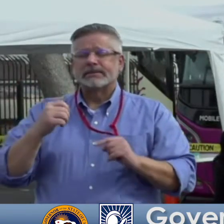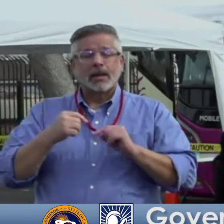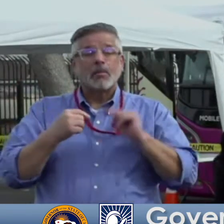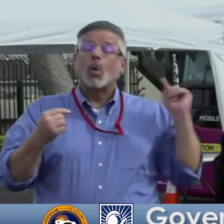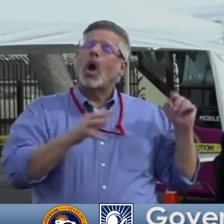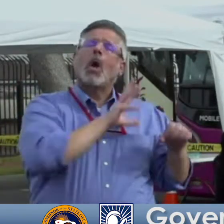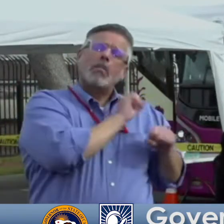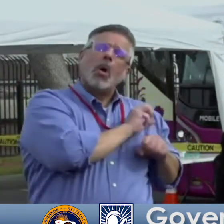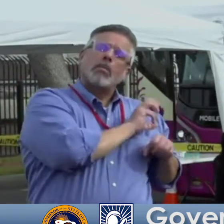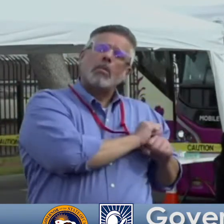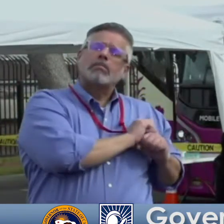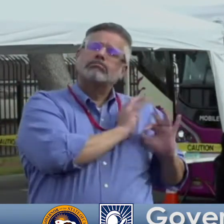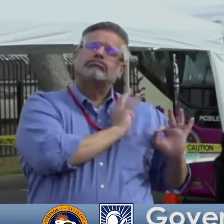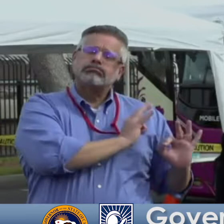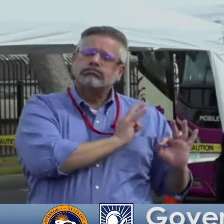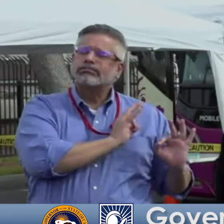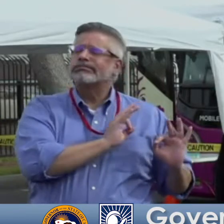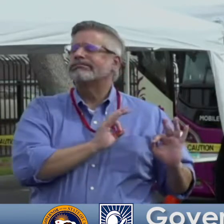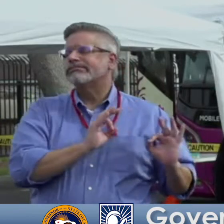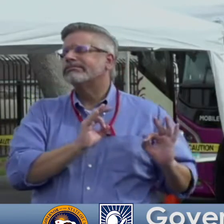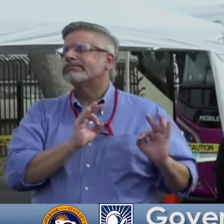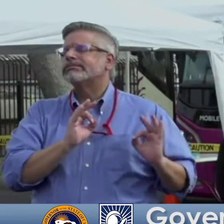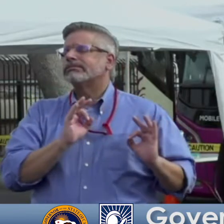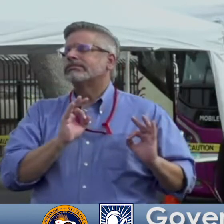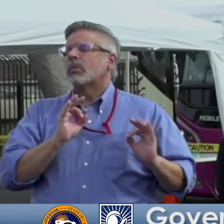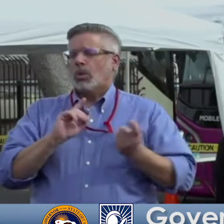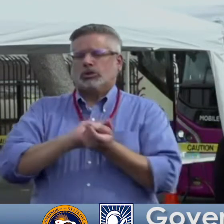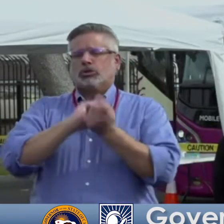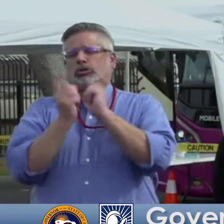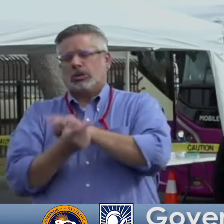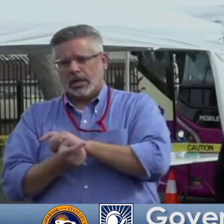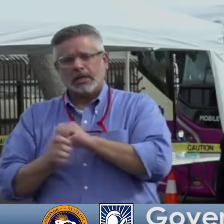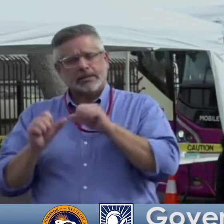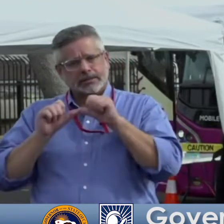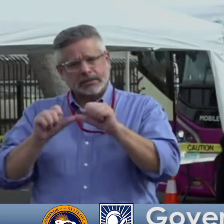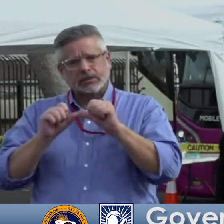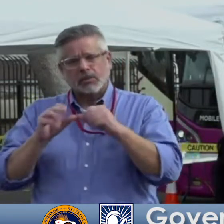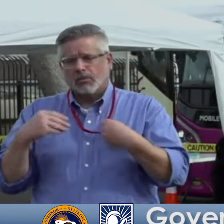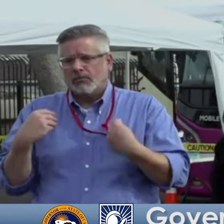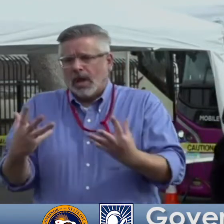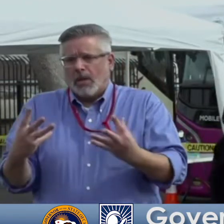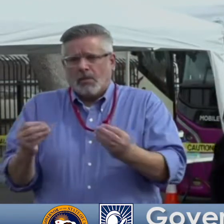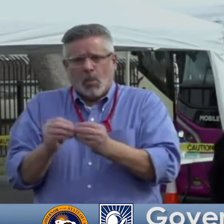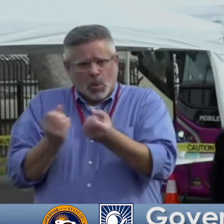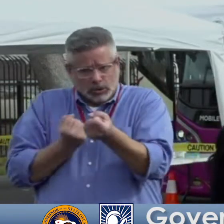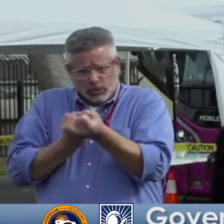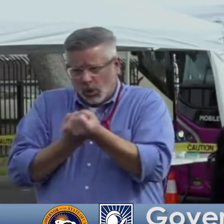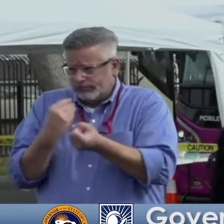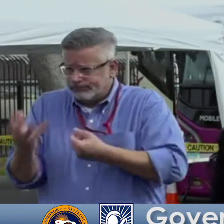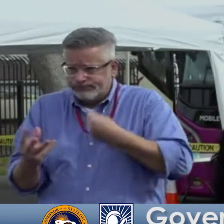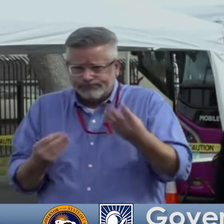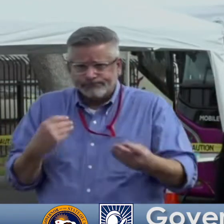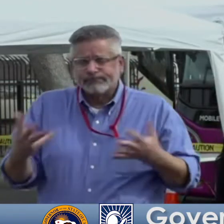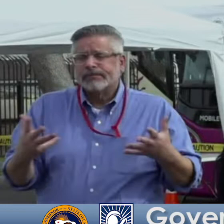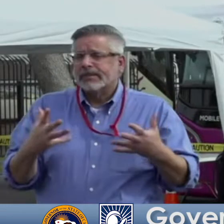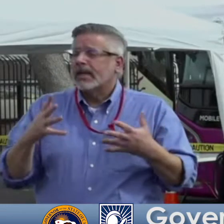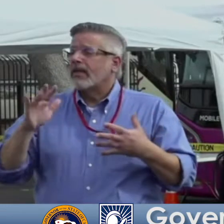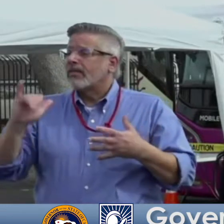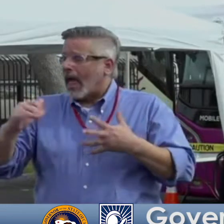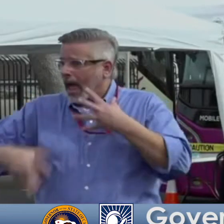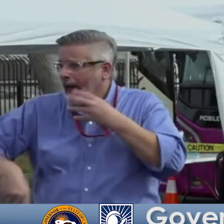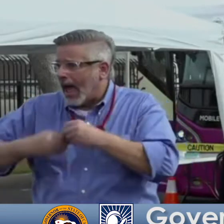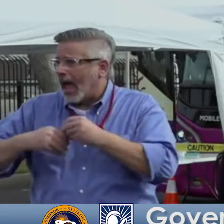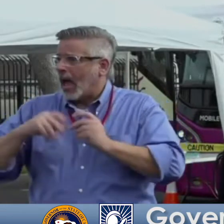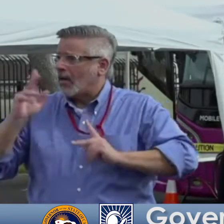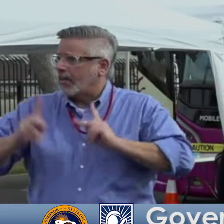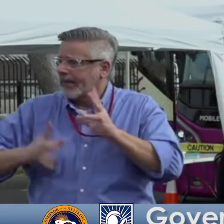those that have appointments. And so we continue to provide more support to expand these sites, more